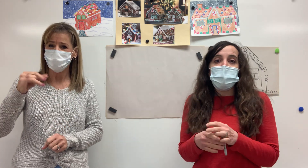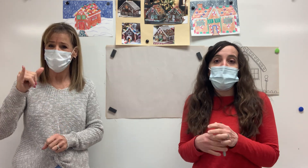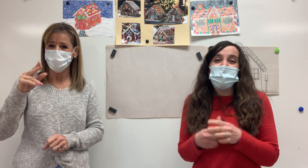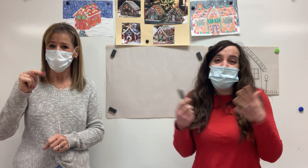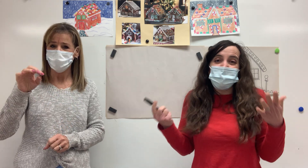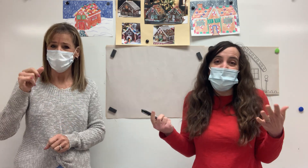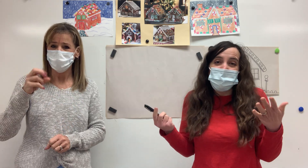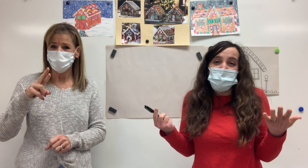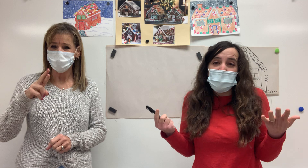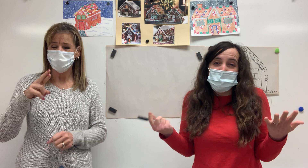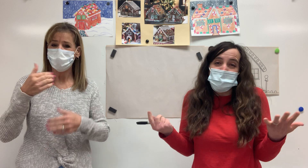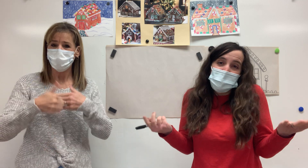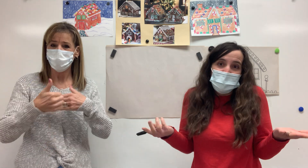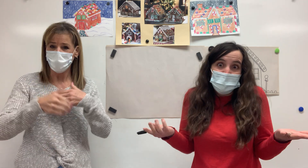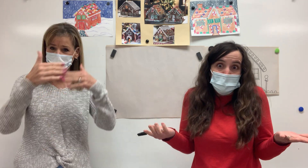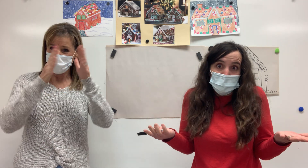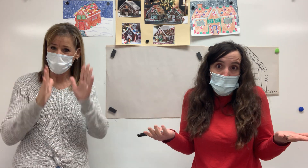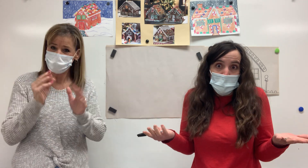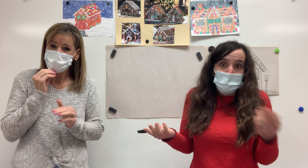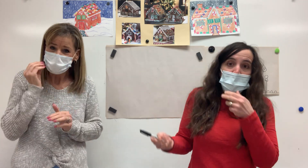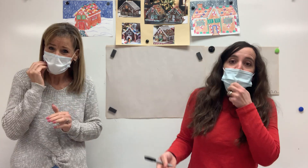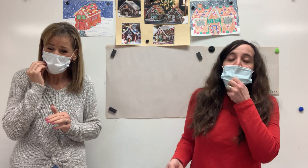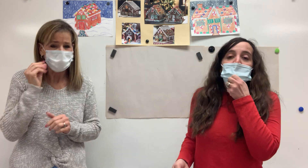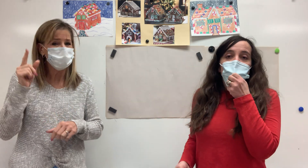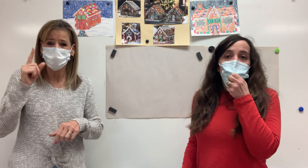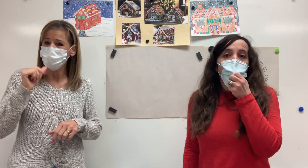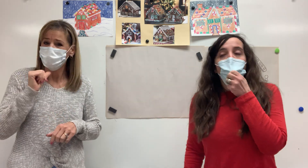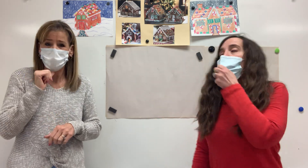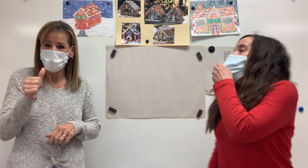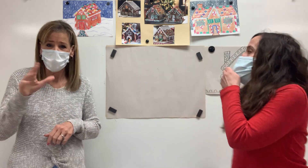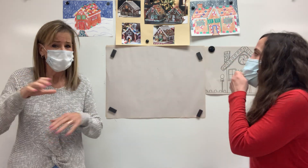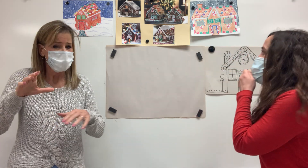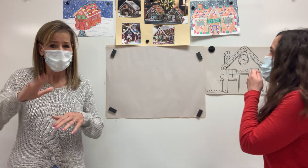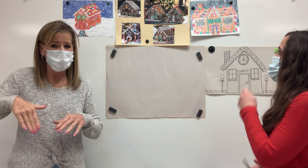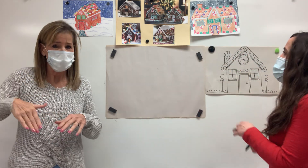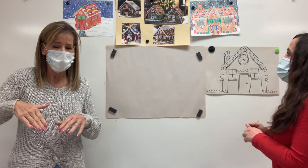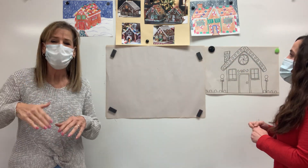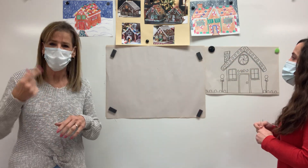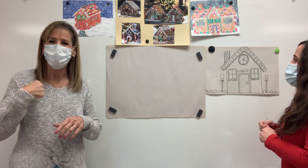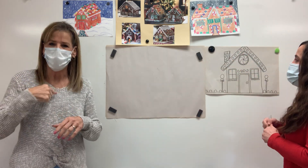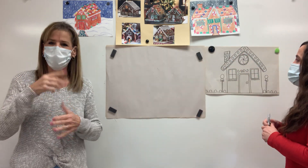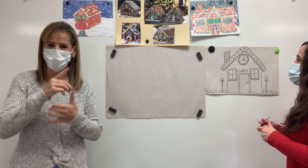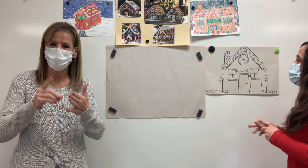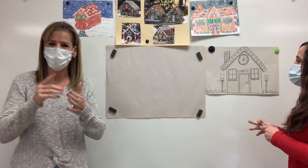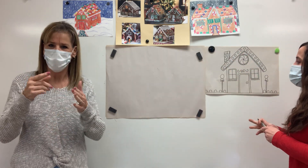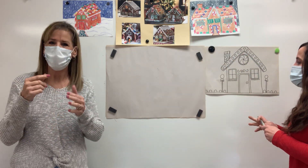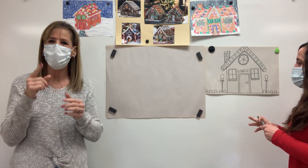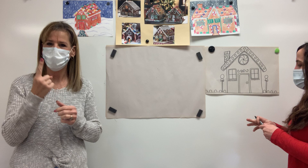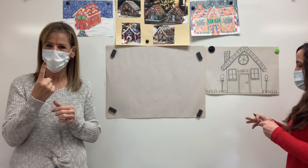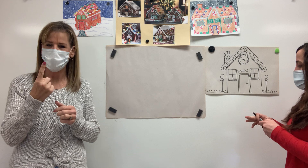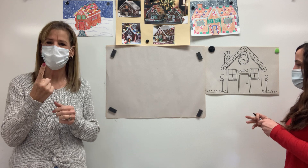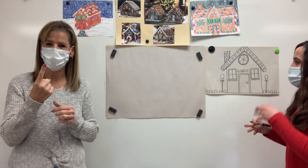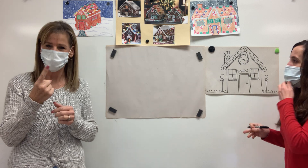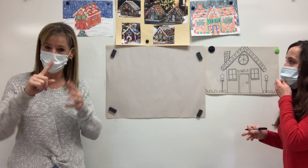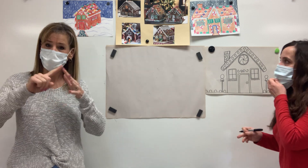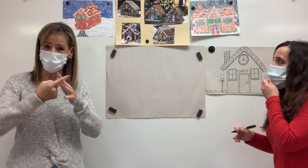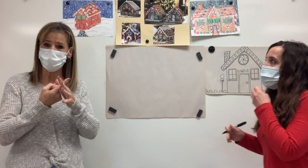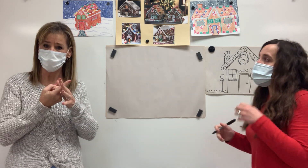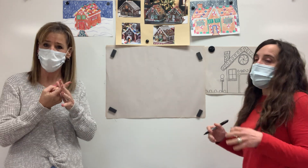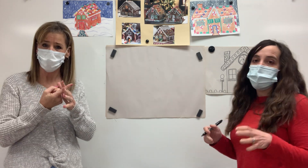I figured if you haven't, we can at least draw one, right? So we are going to go ahead and get started with our gingerbread house. So friends, I want you